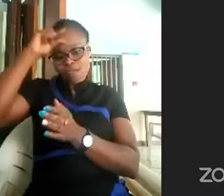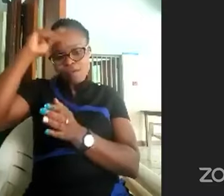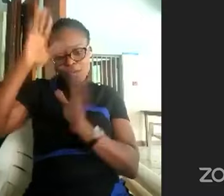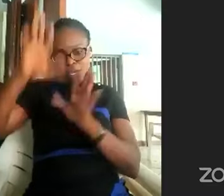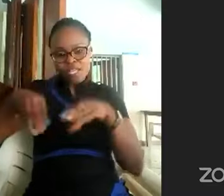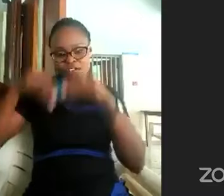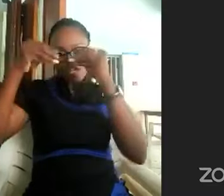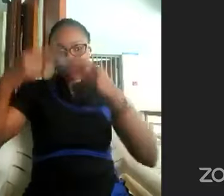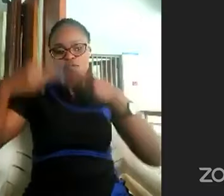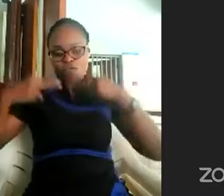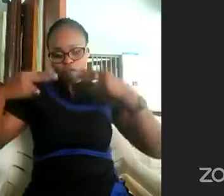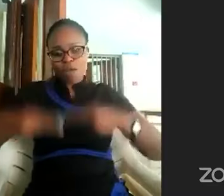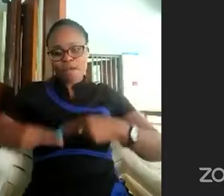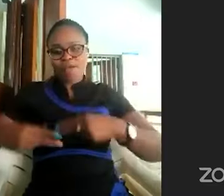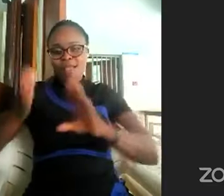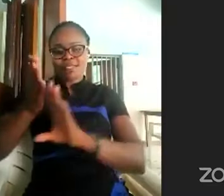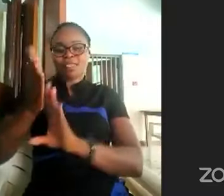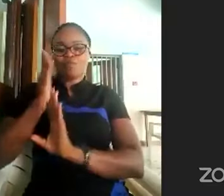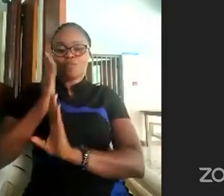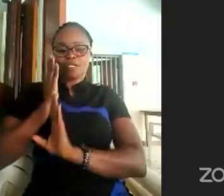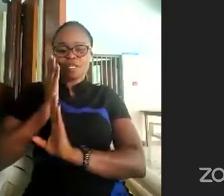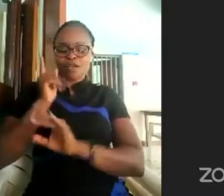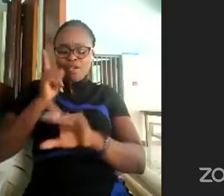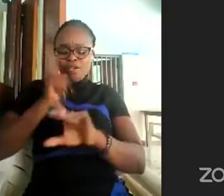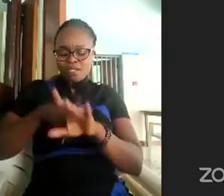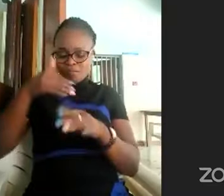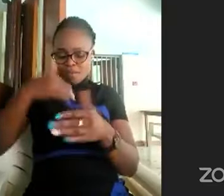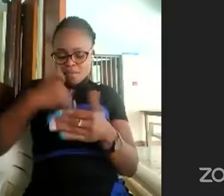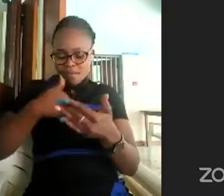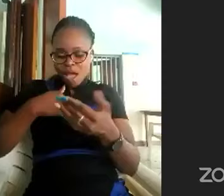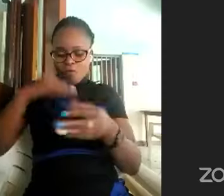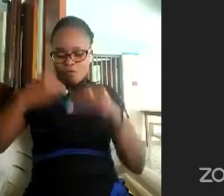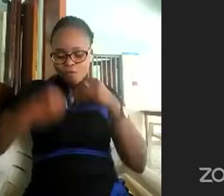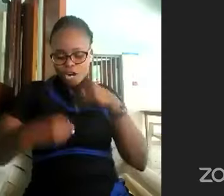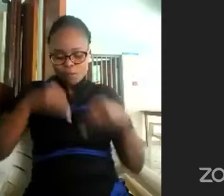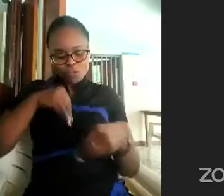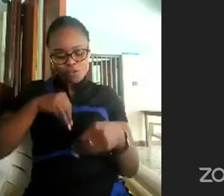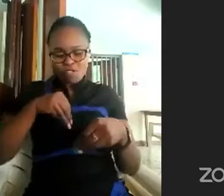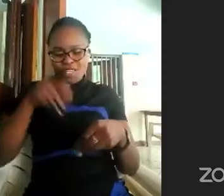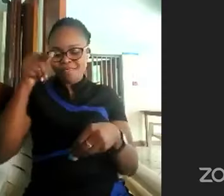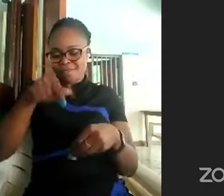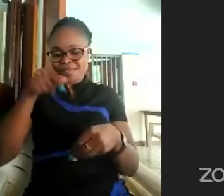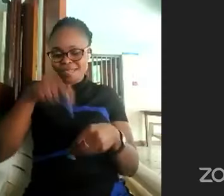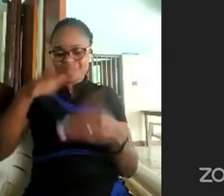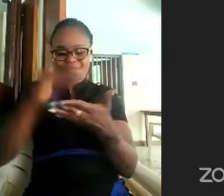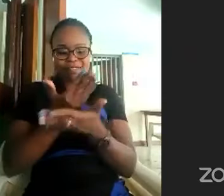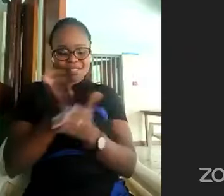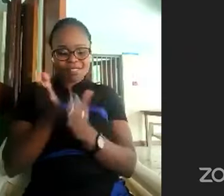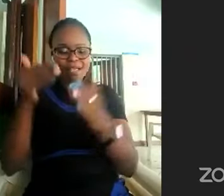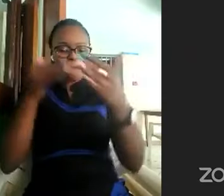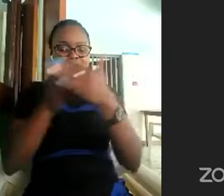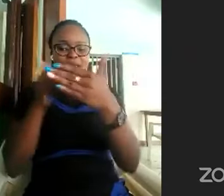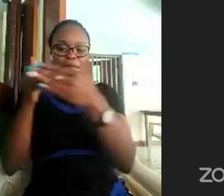there is corruption in these sectors, it hinders the effectiveness in offering these services. And women with disabilities